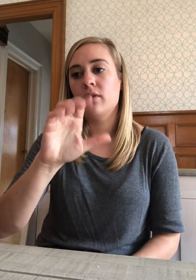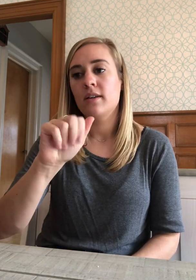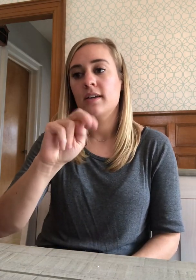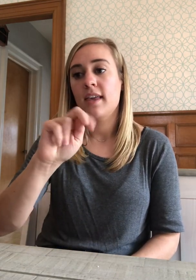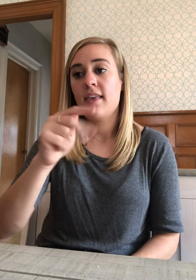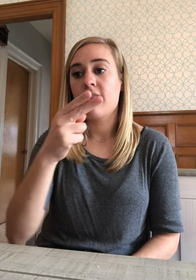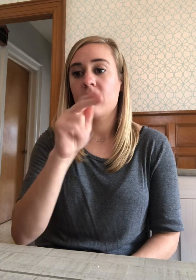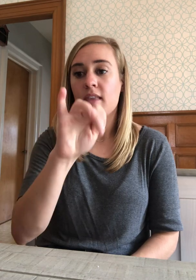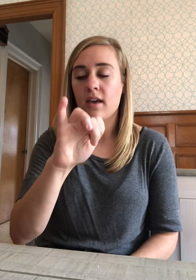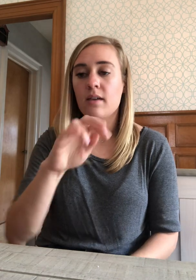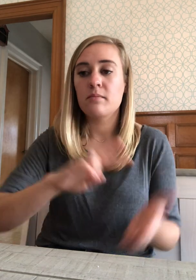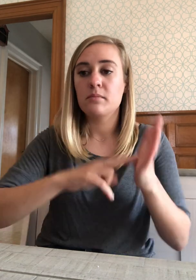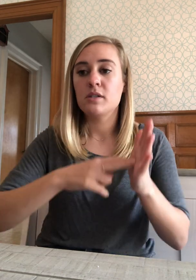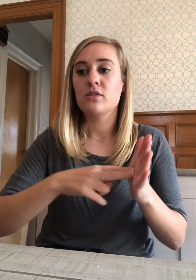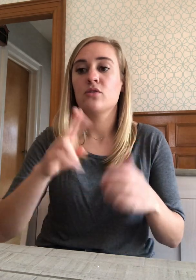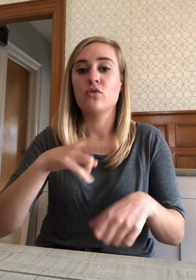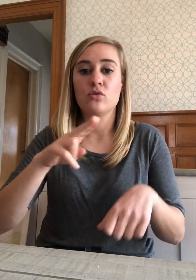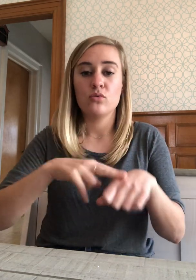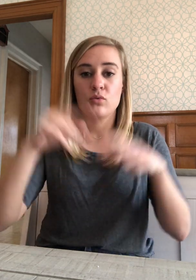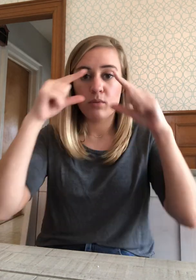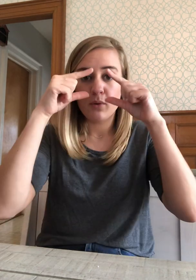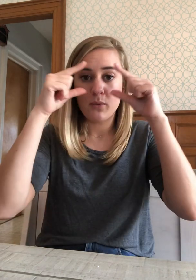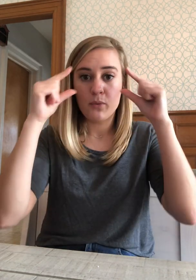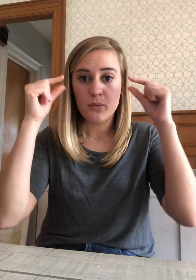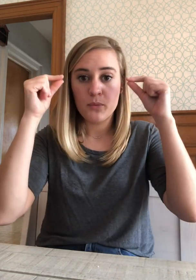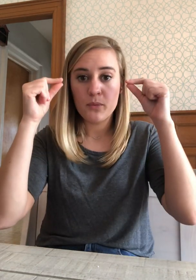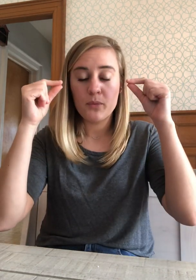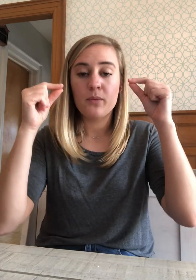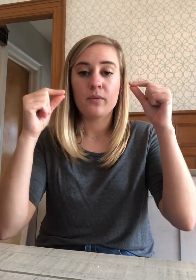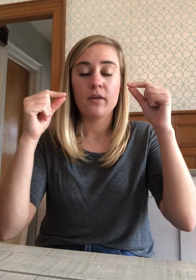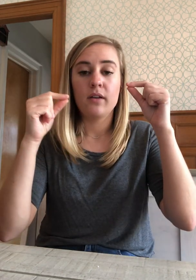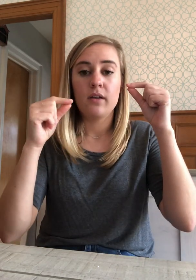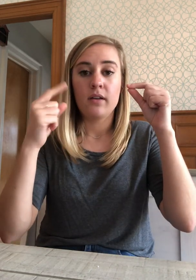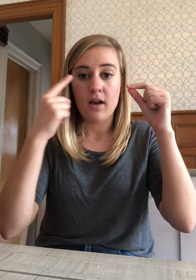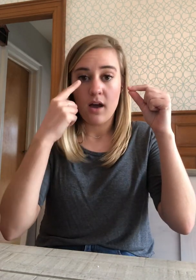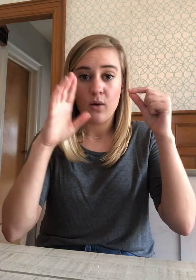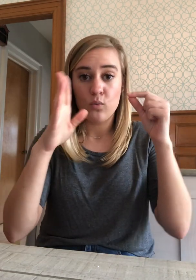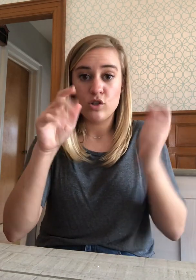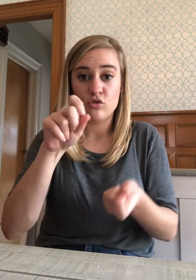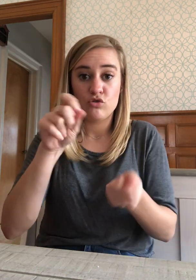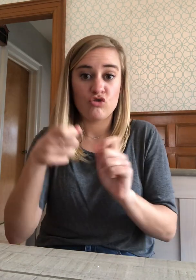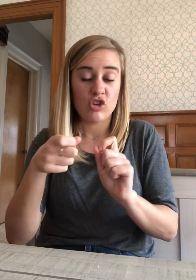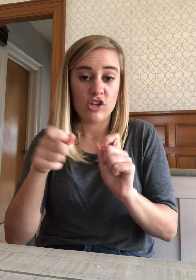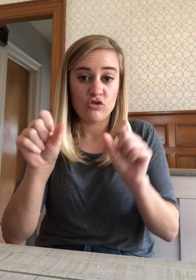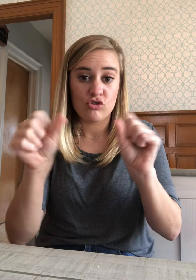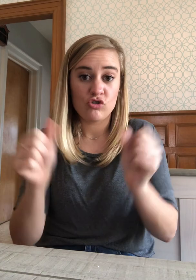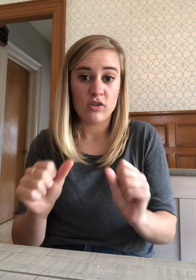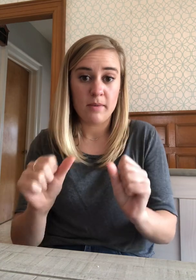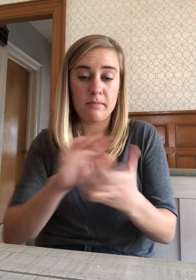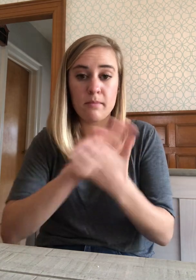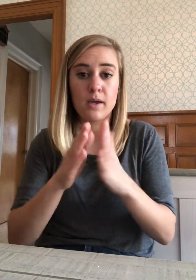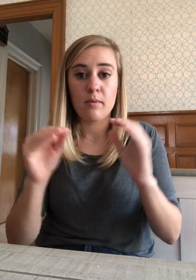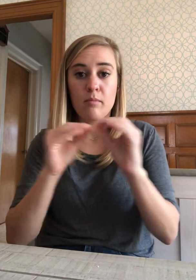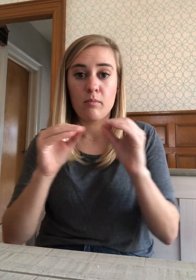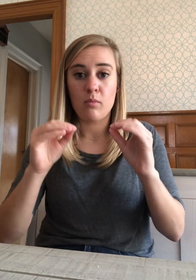normal almond-shaped eye will change. It'll be much rounder. We'll illustrate that in a